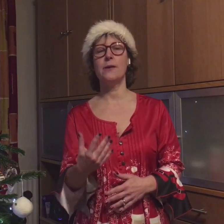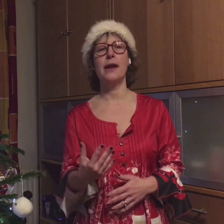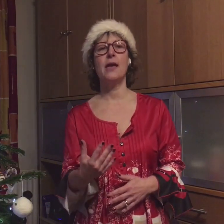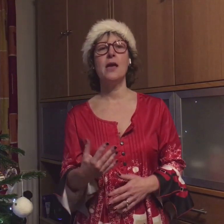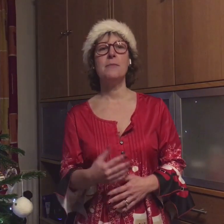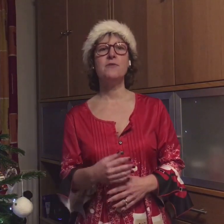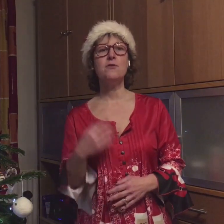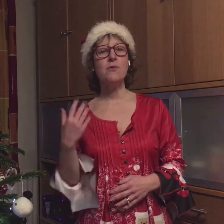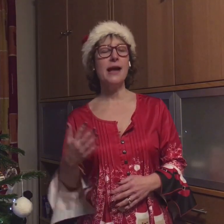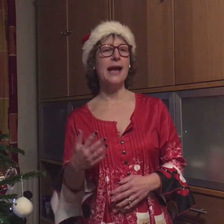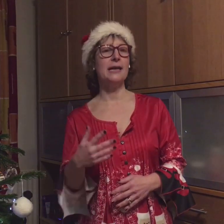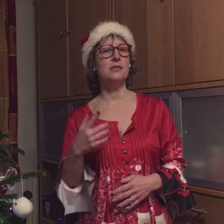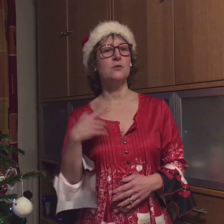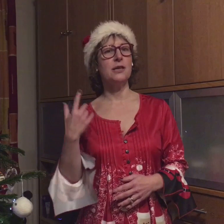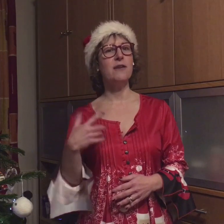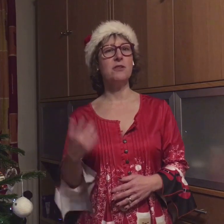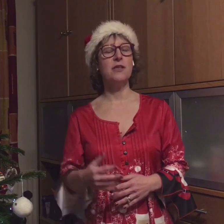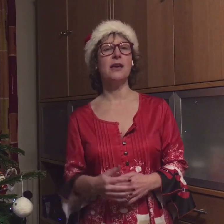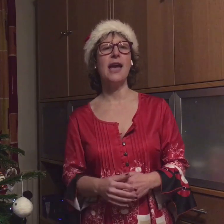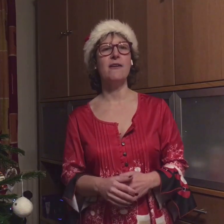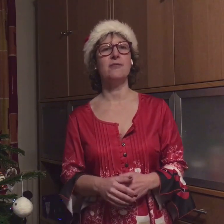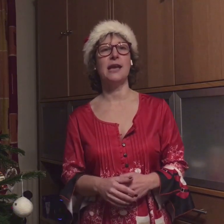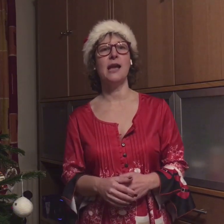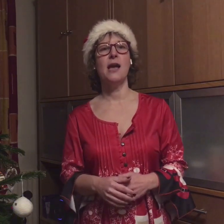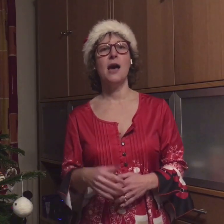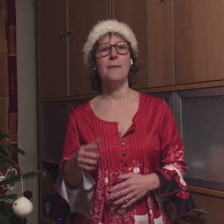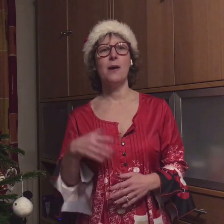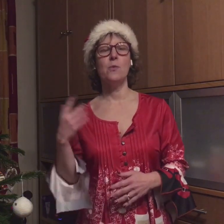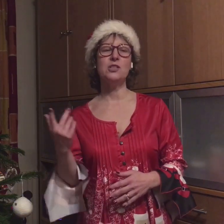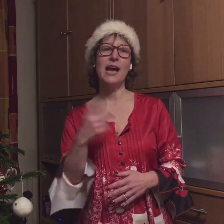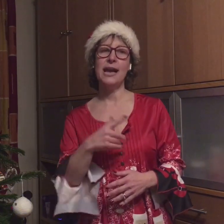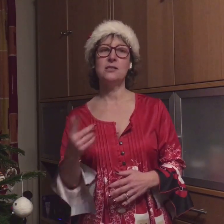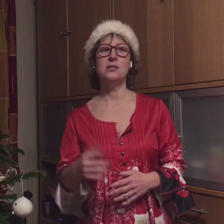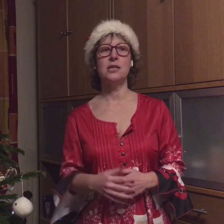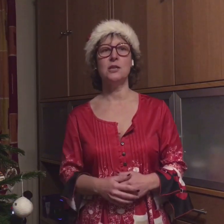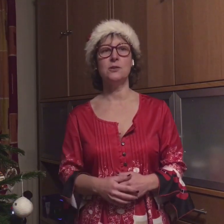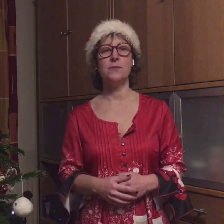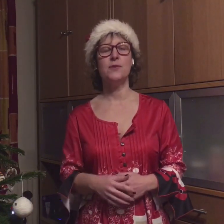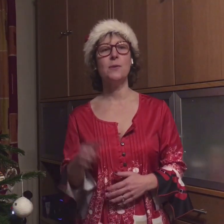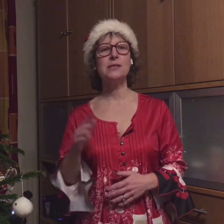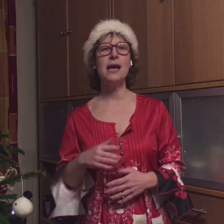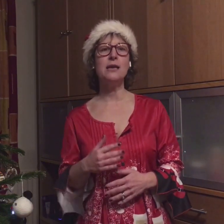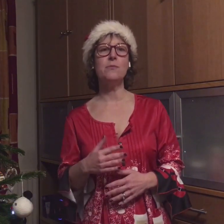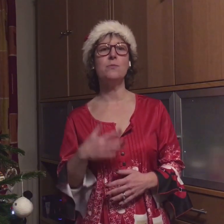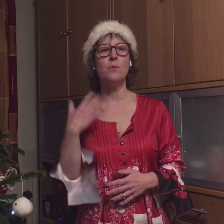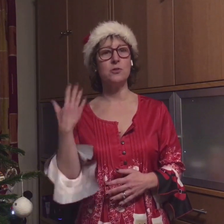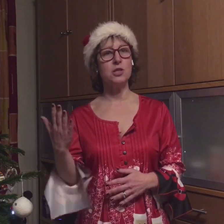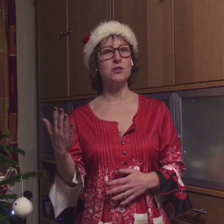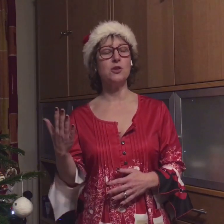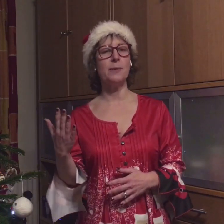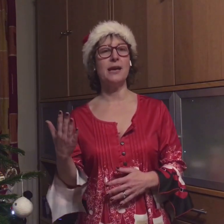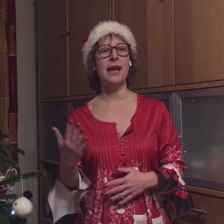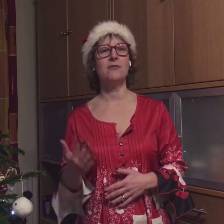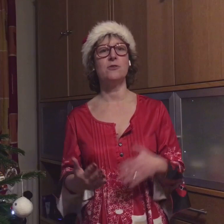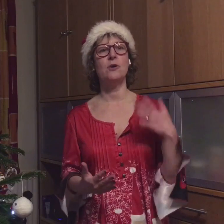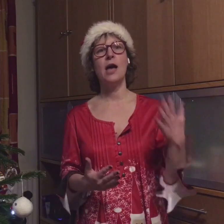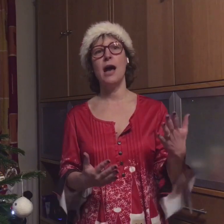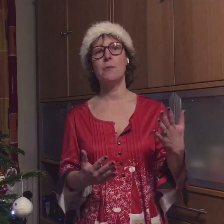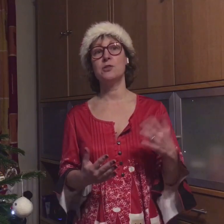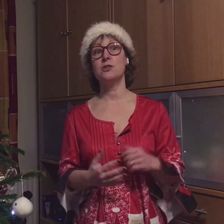doing. But if you're right-handed, you're going to have to think carefully about which hand to use. So I'll tell you what to use your dominant hand for and what to use